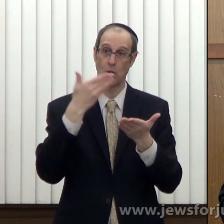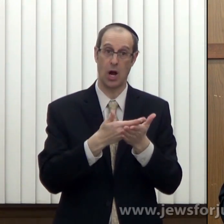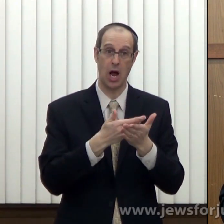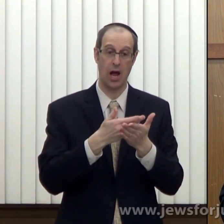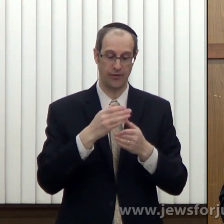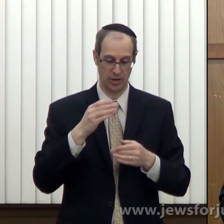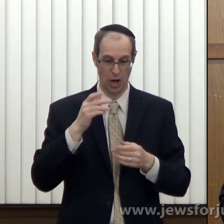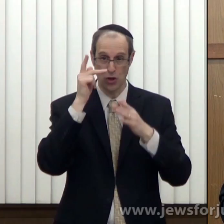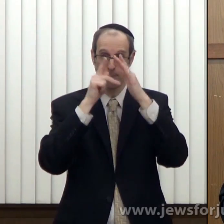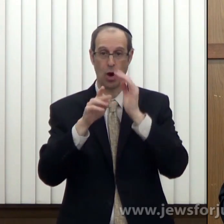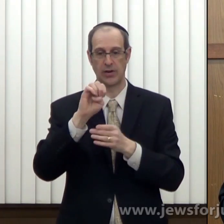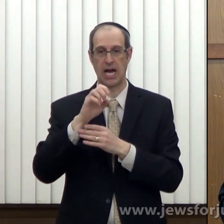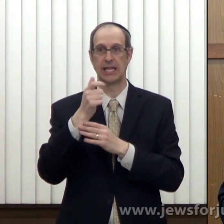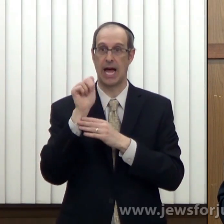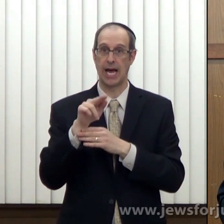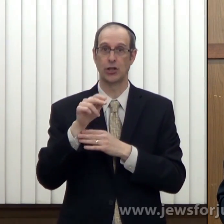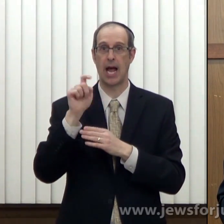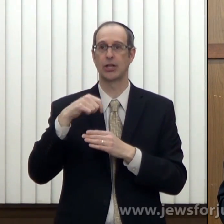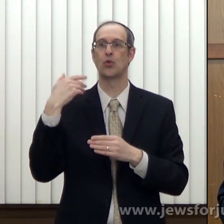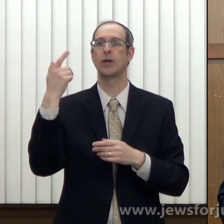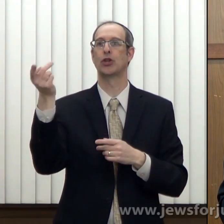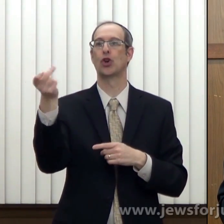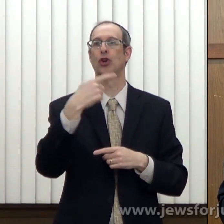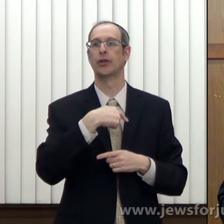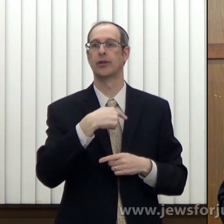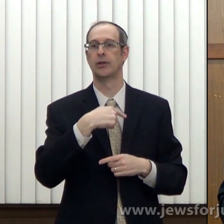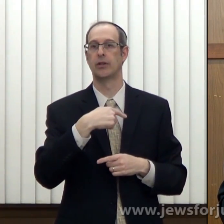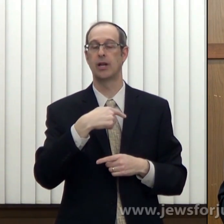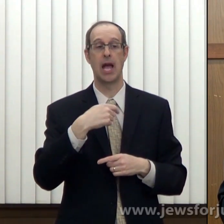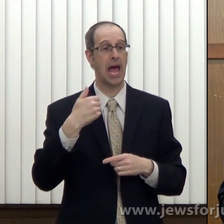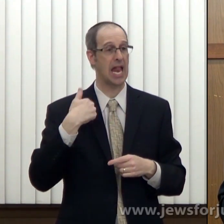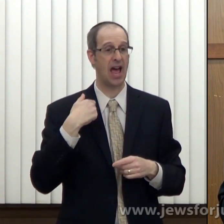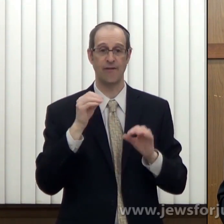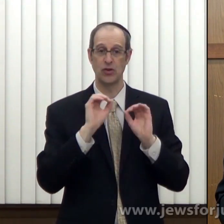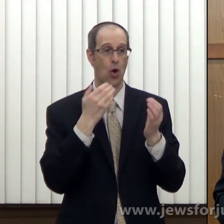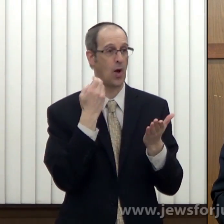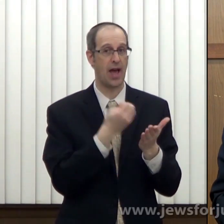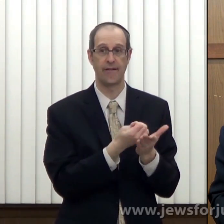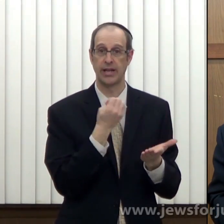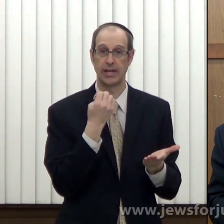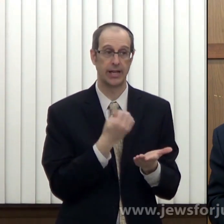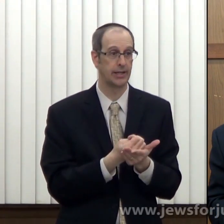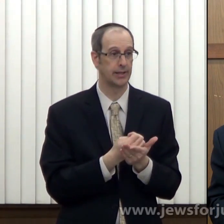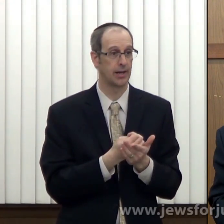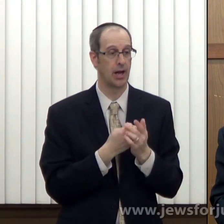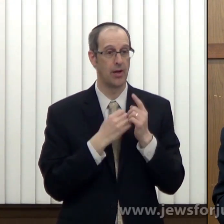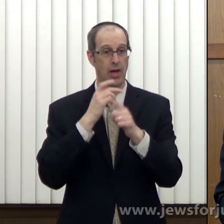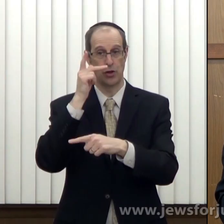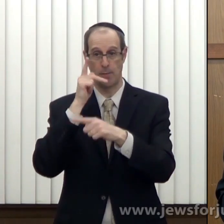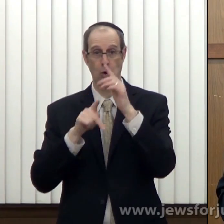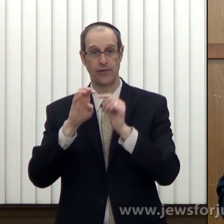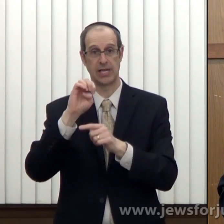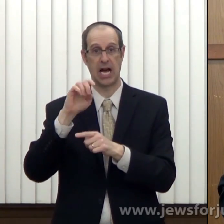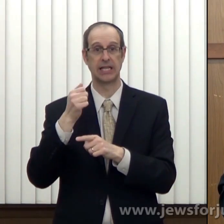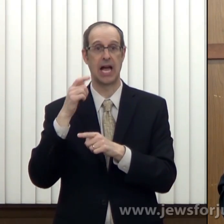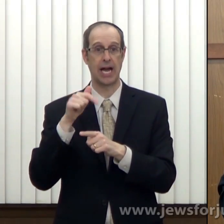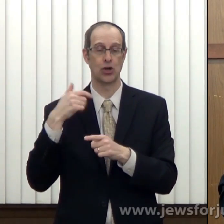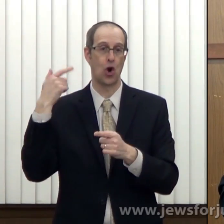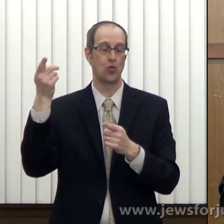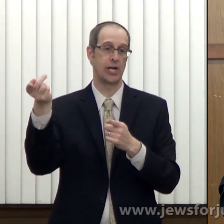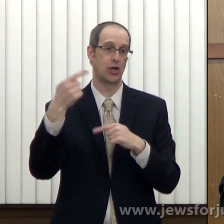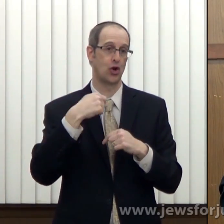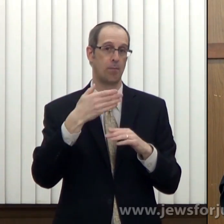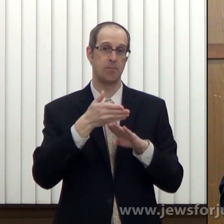Elijah the prophet has to return, and we have no evidence that Elijah the prophet returned